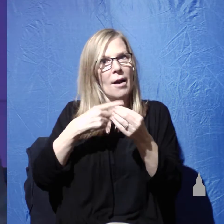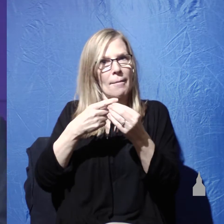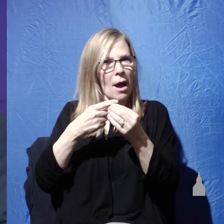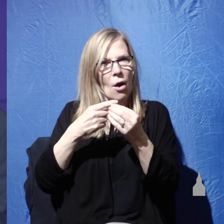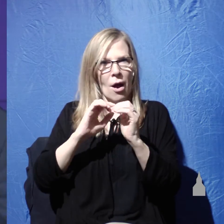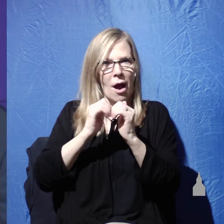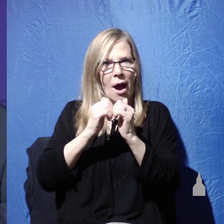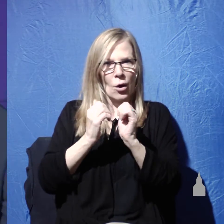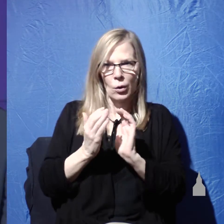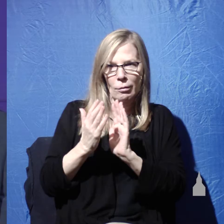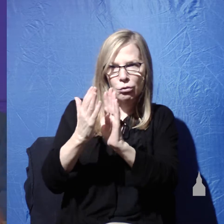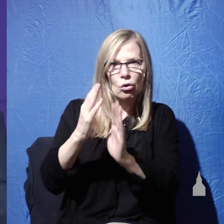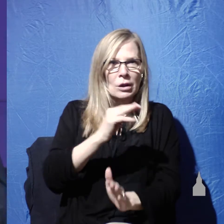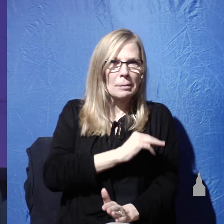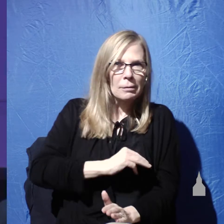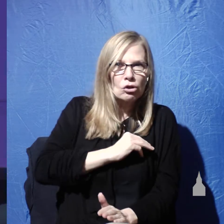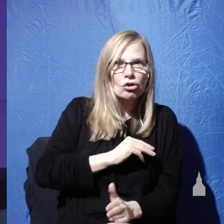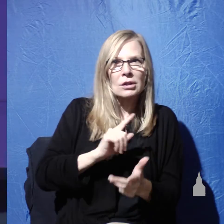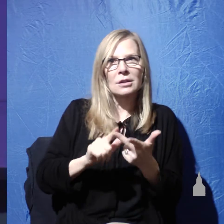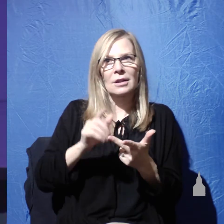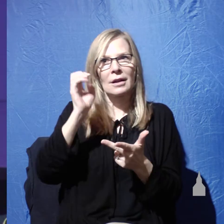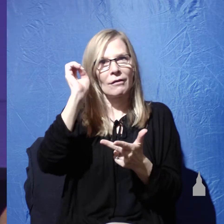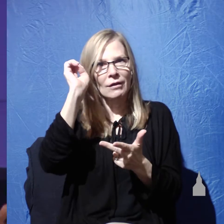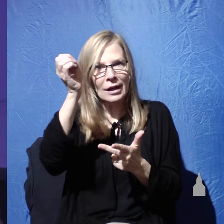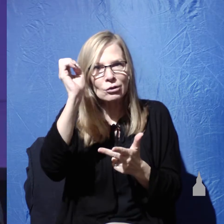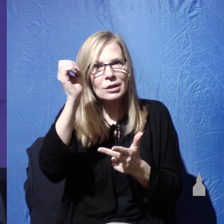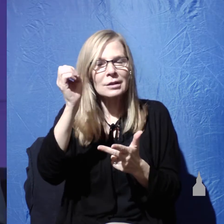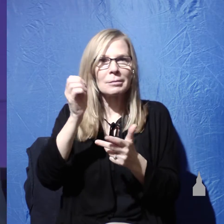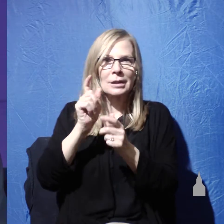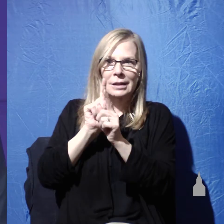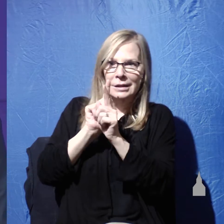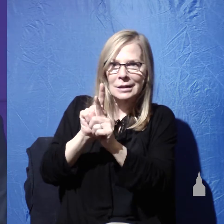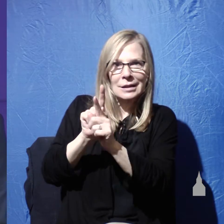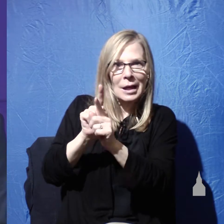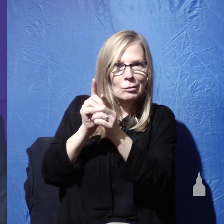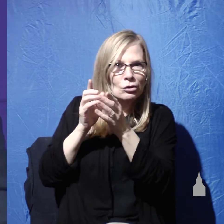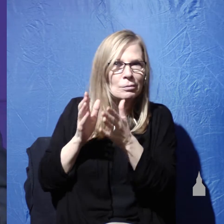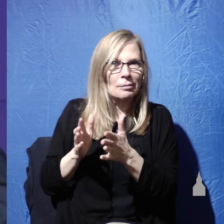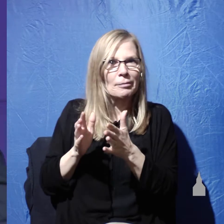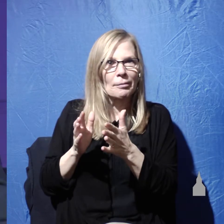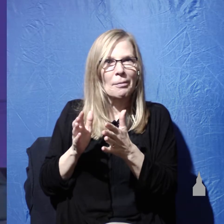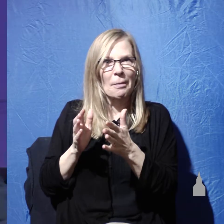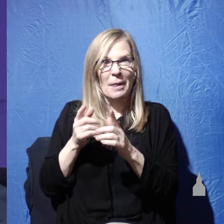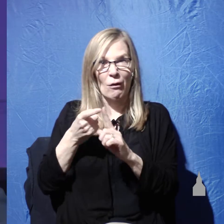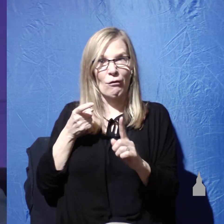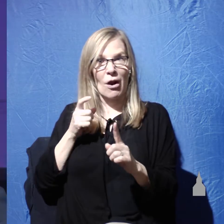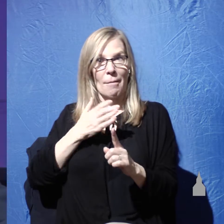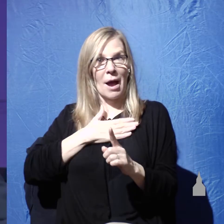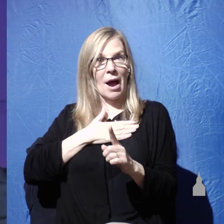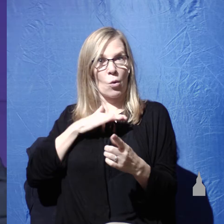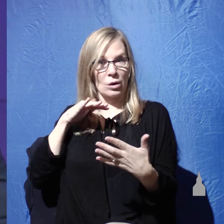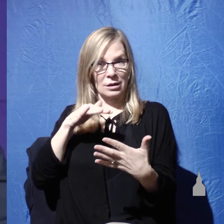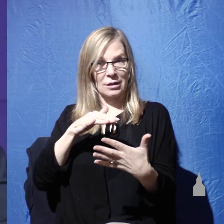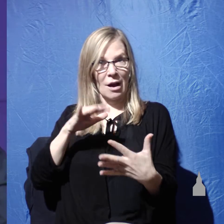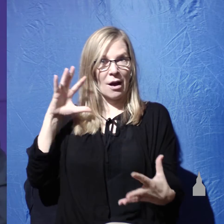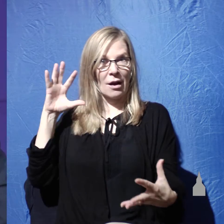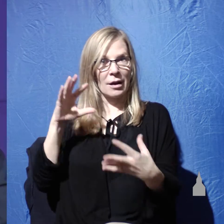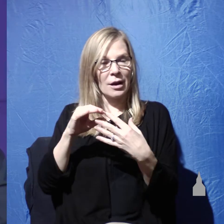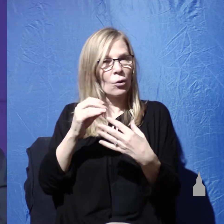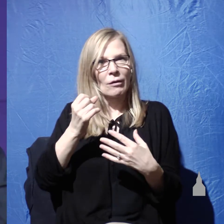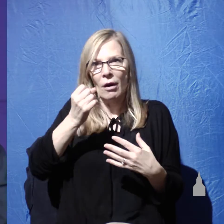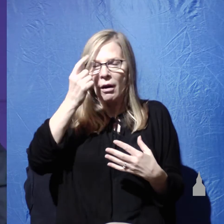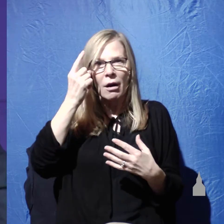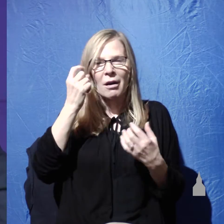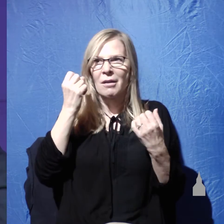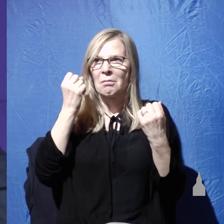to missions, to evangelism, to discipleship. From our study of Acts, we have gained insight into some of the most pressing